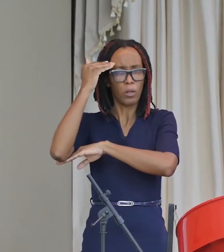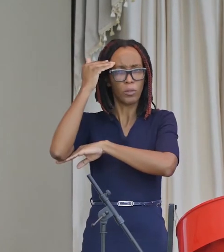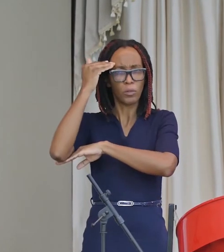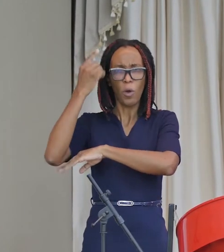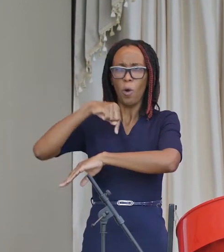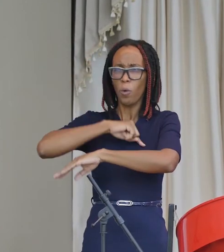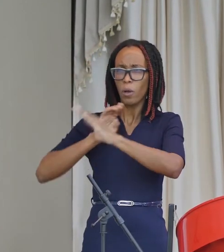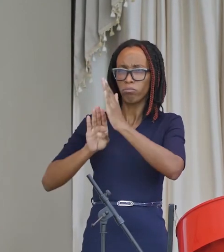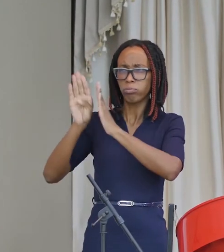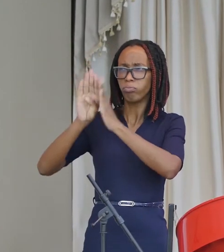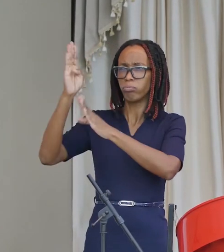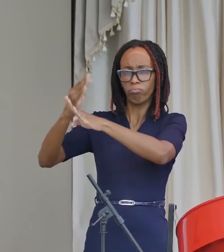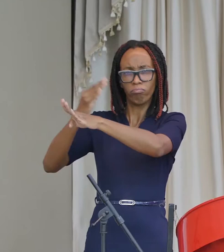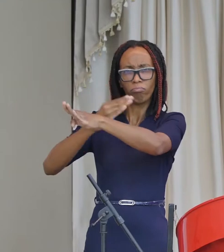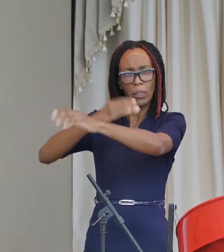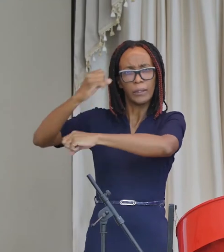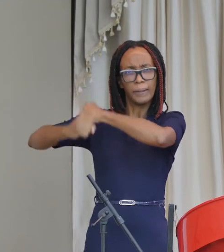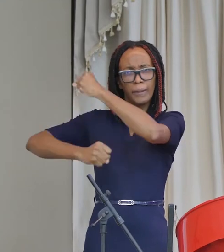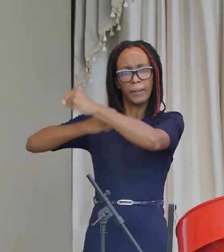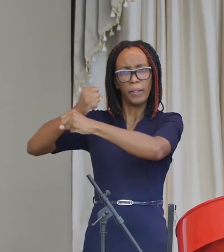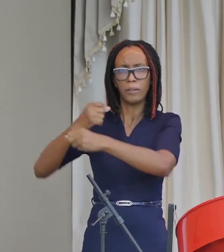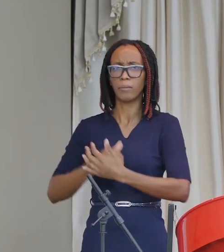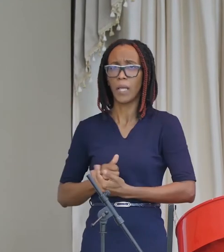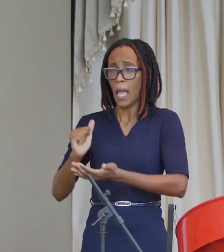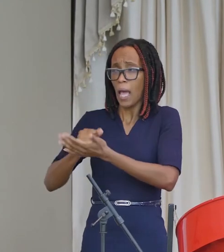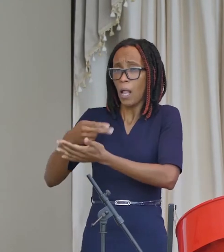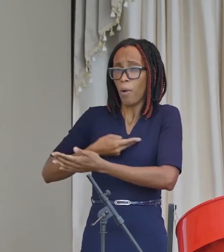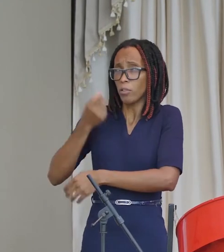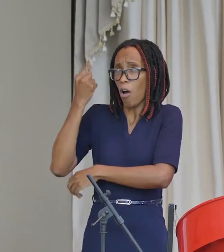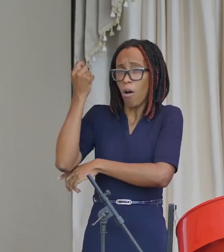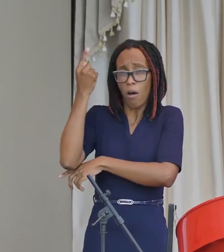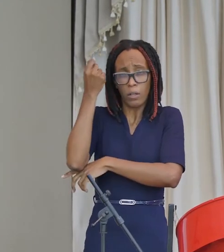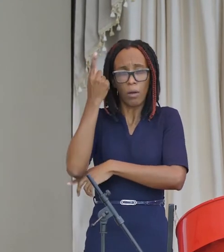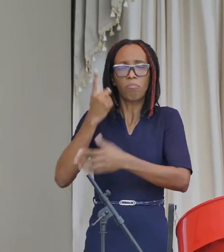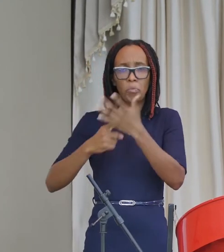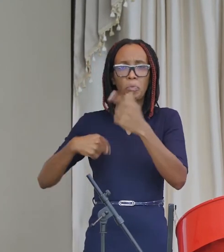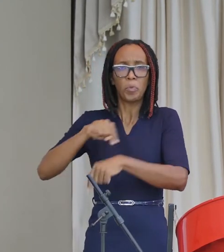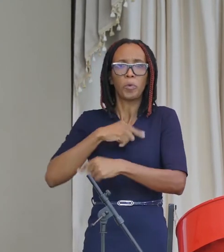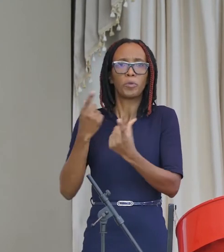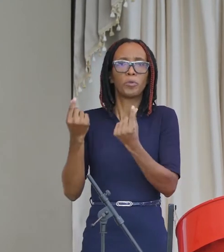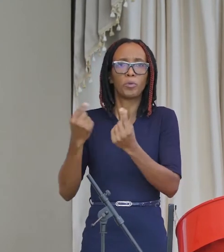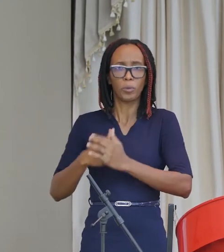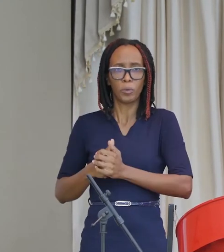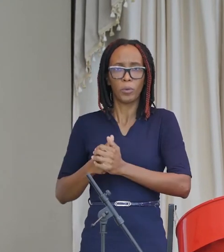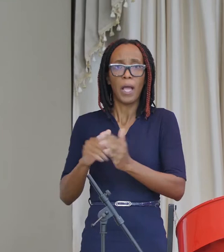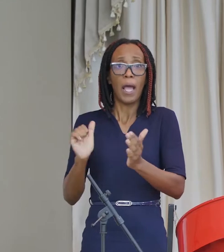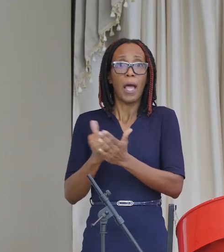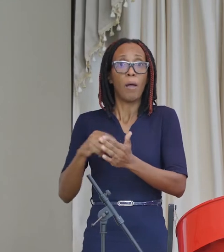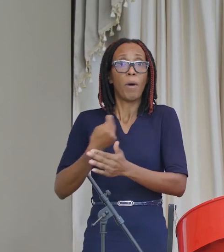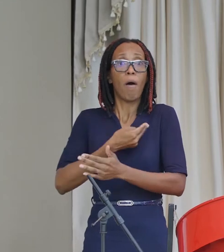developed over the years. Give us understanding in all that we do, and grant us the